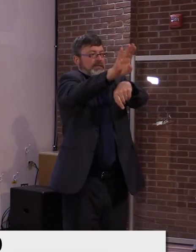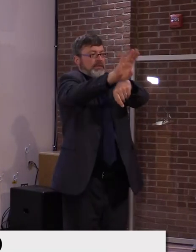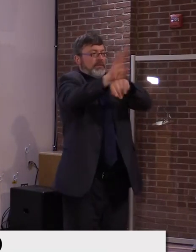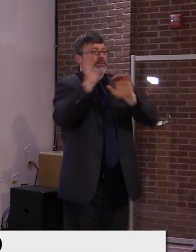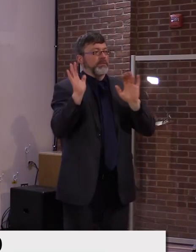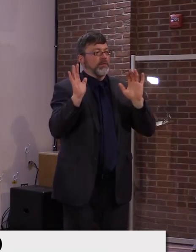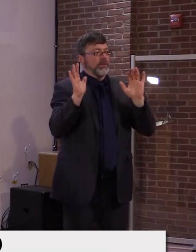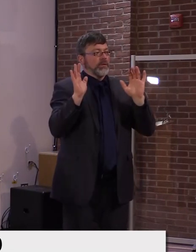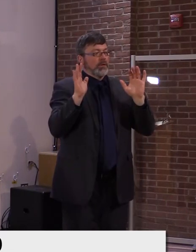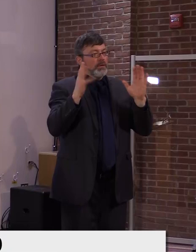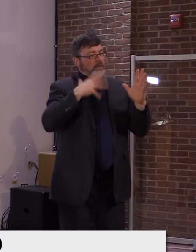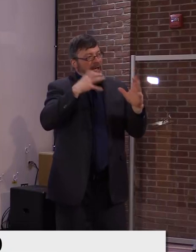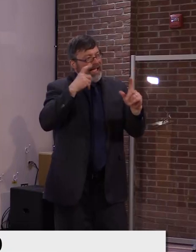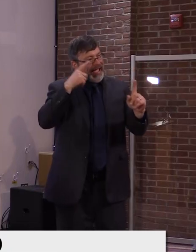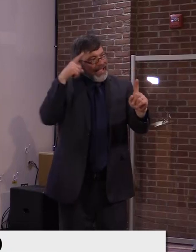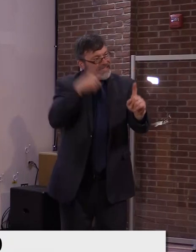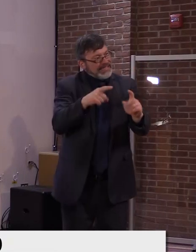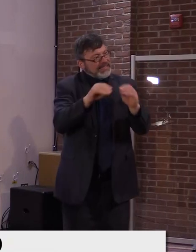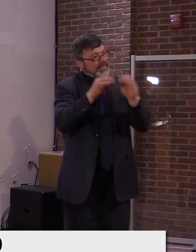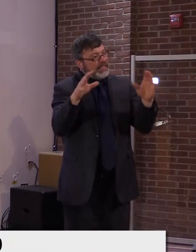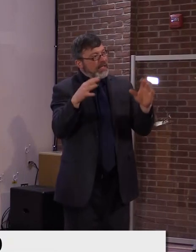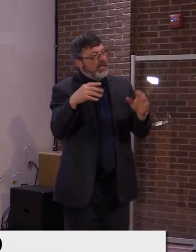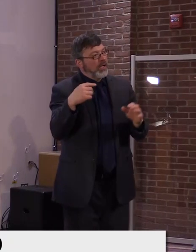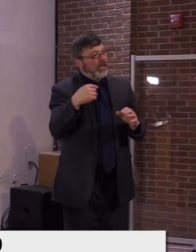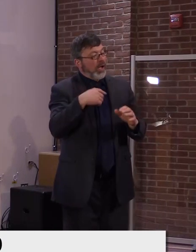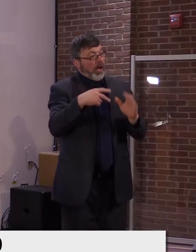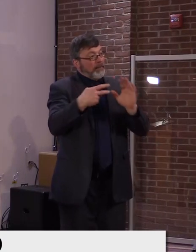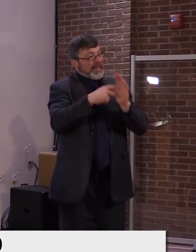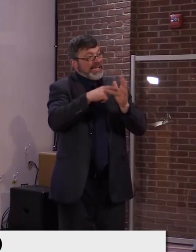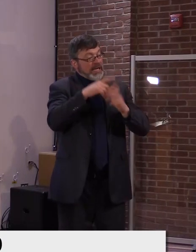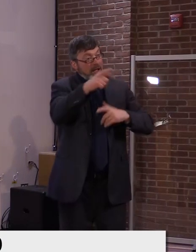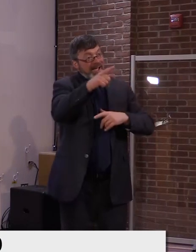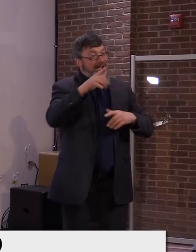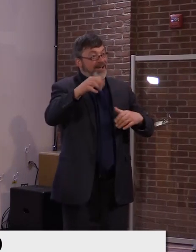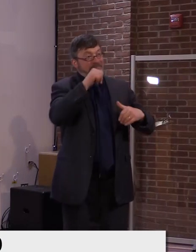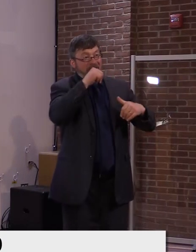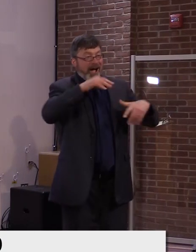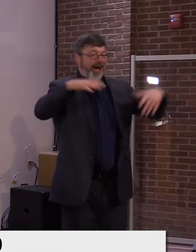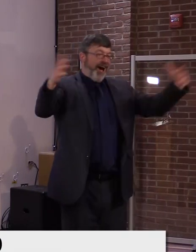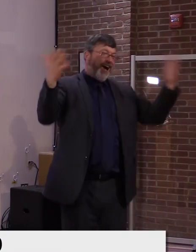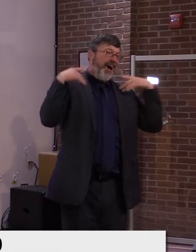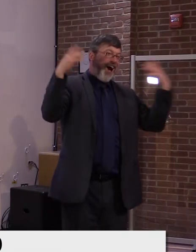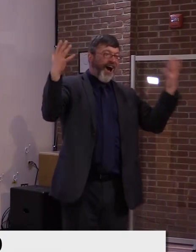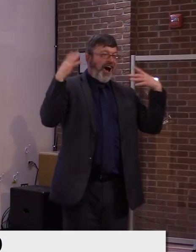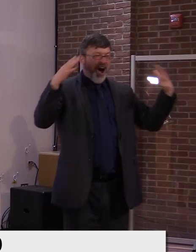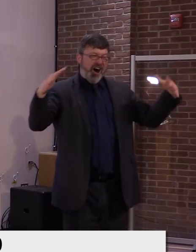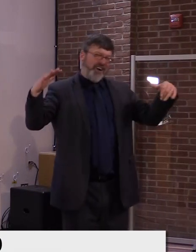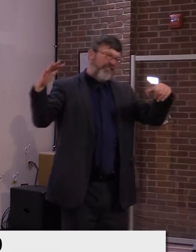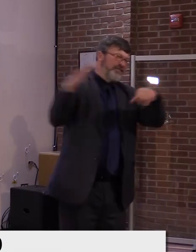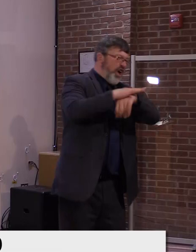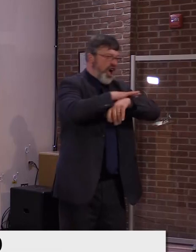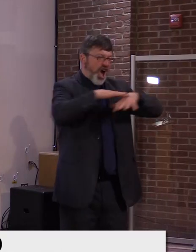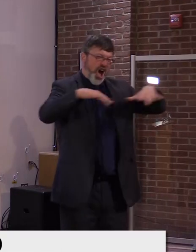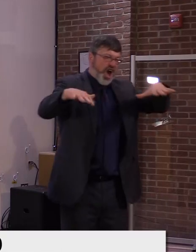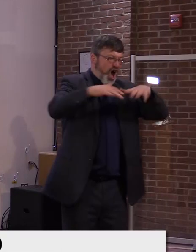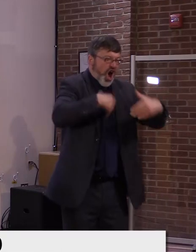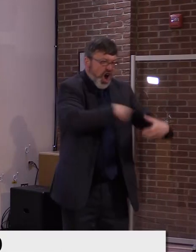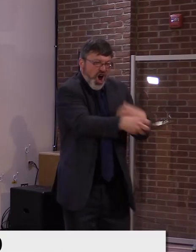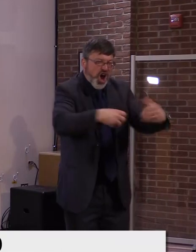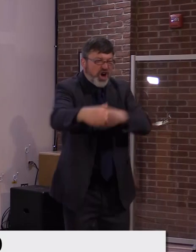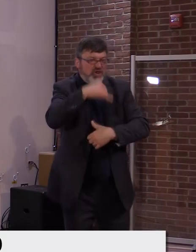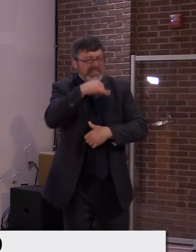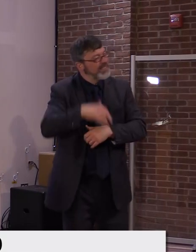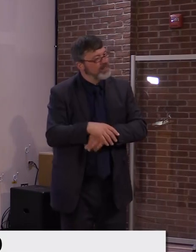bars and restaurants. For those, I mean, I read numerous times where people would say, we've just opened it up with no